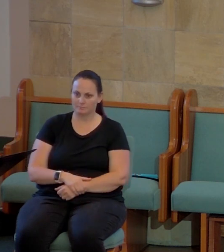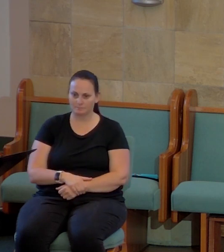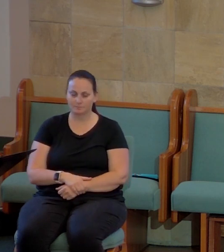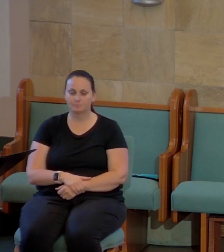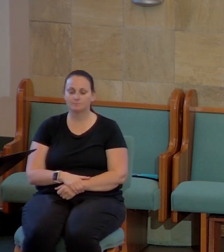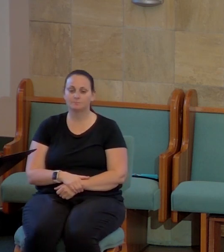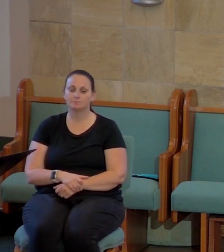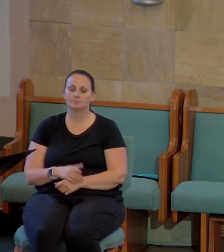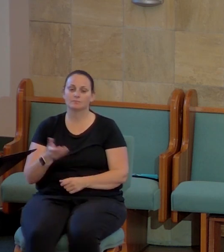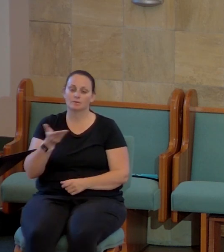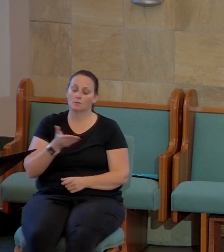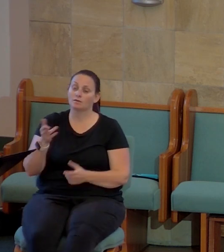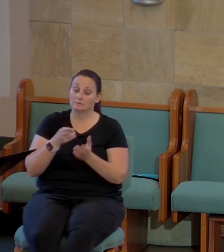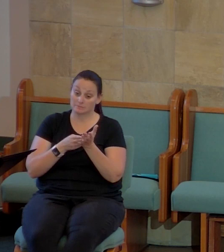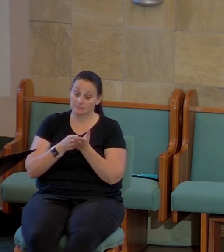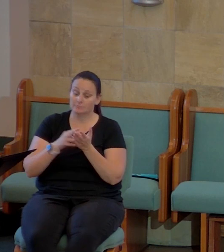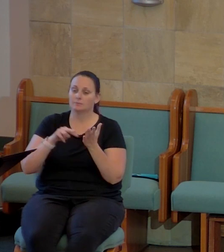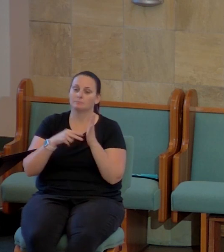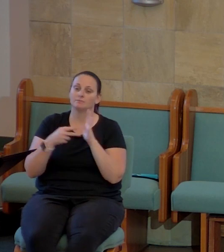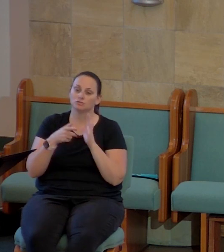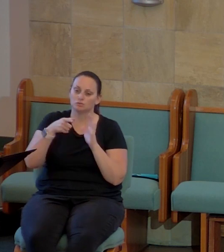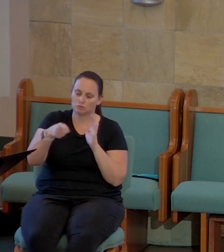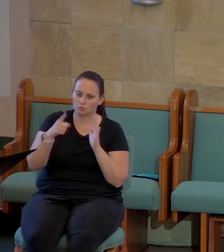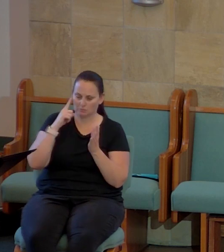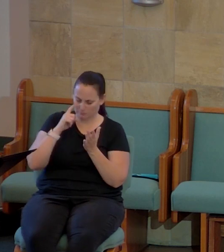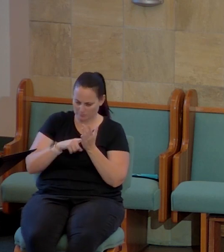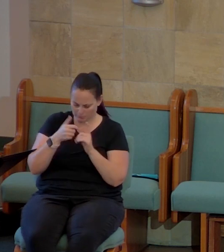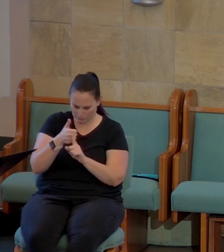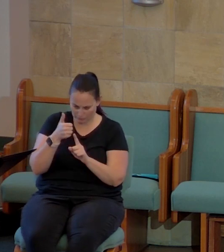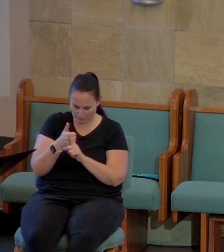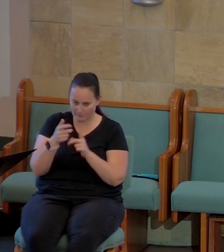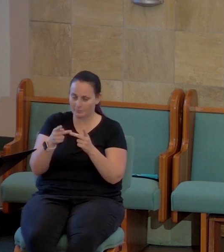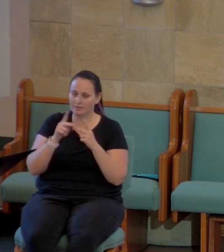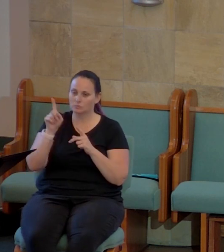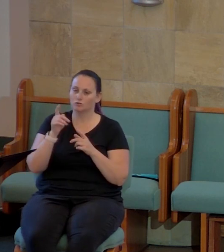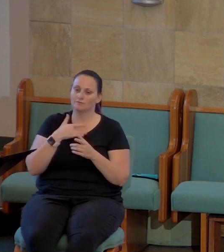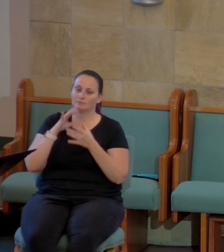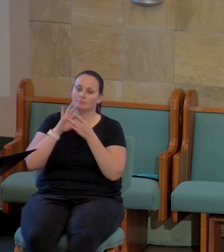Welcoming that is sincere means that you find yourself in a place where you belong.